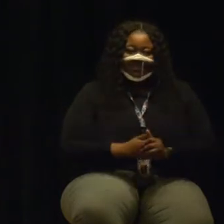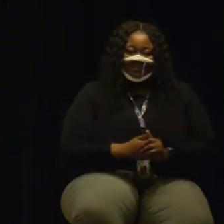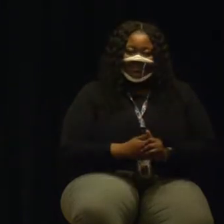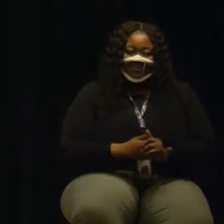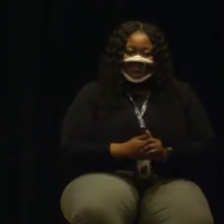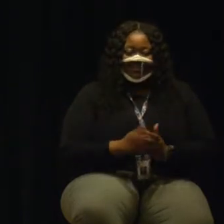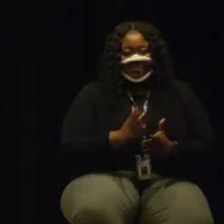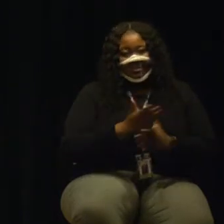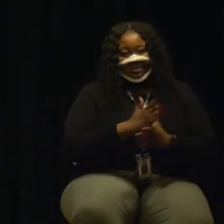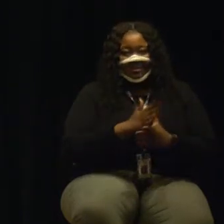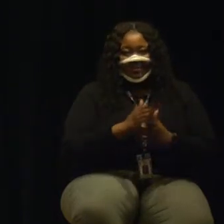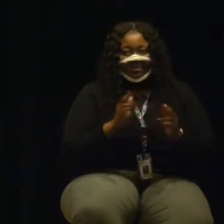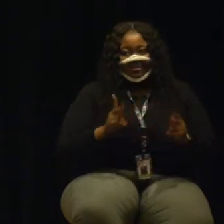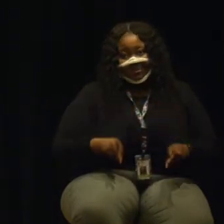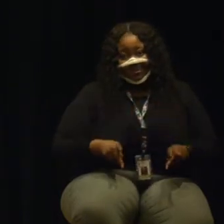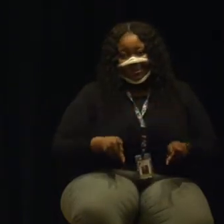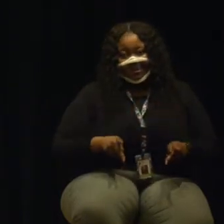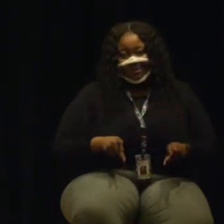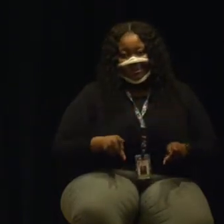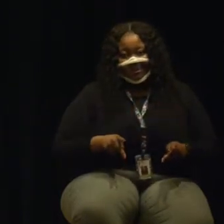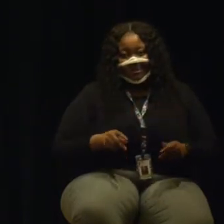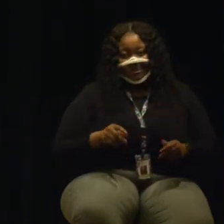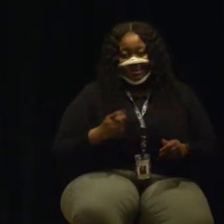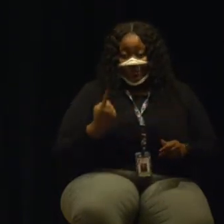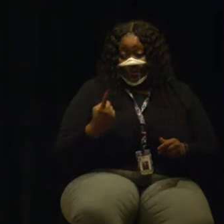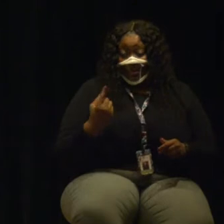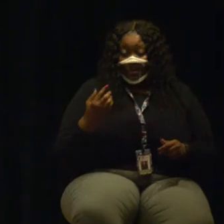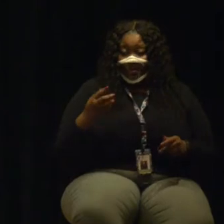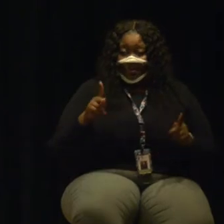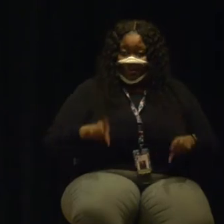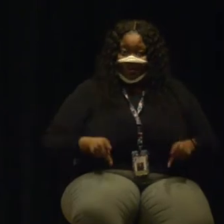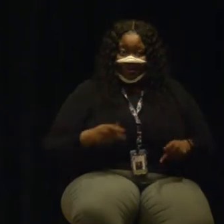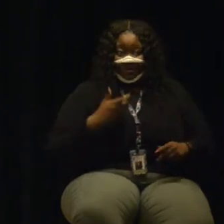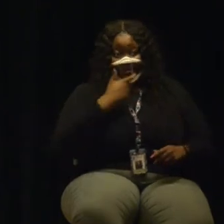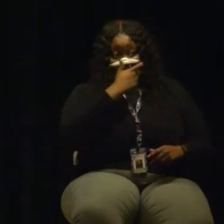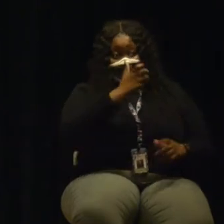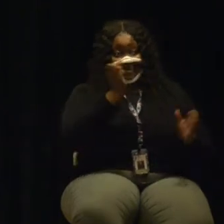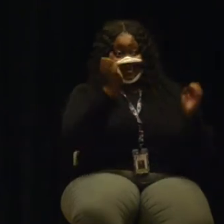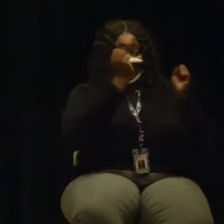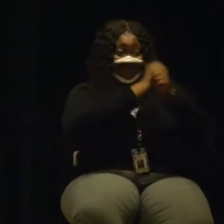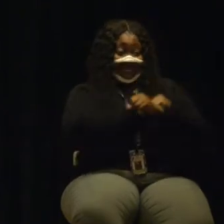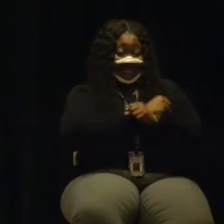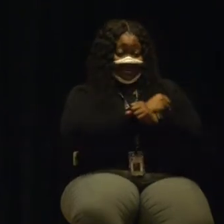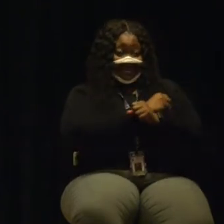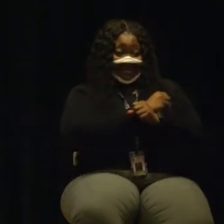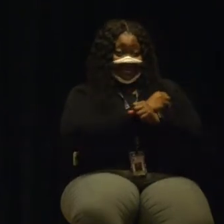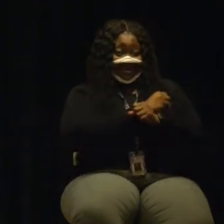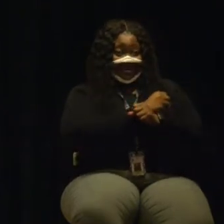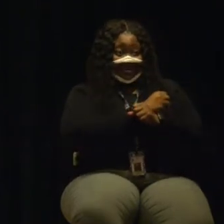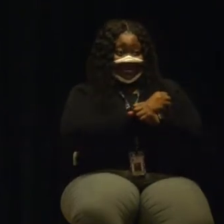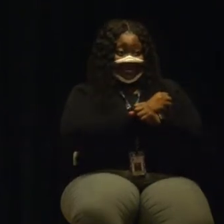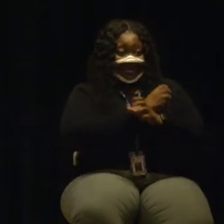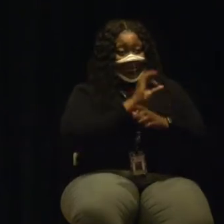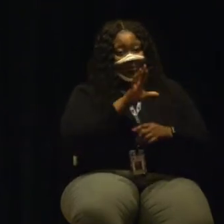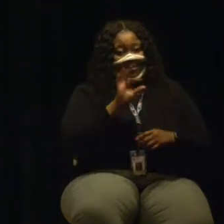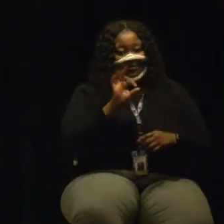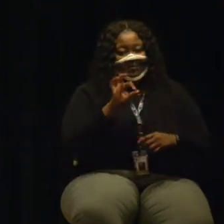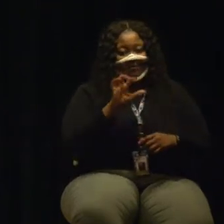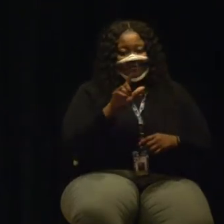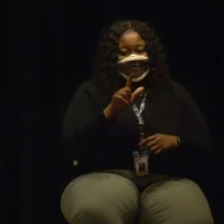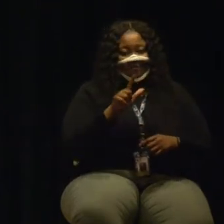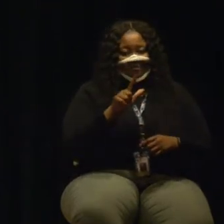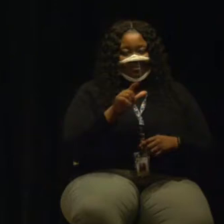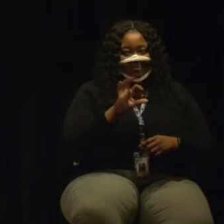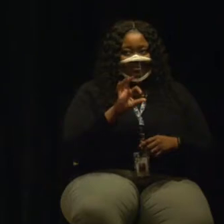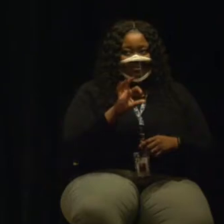might watch a fight at some point or another, they're just watching heavyweights, or you know, I guess when Floyd Mayweather was dancing around, maybe him or something.